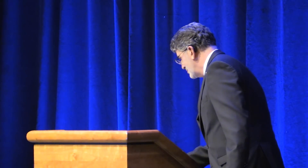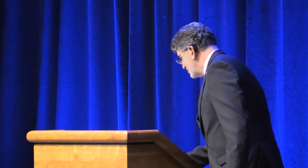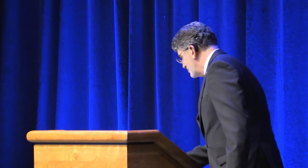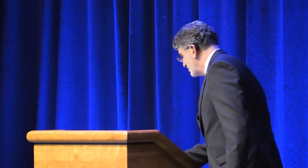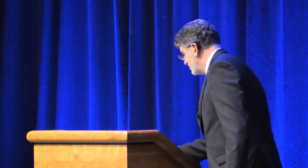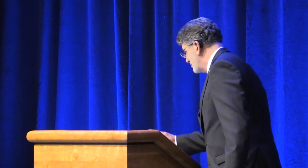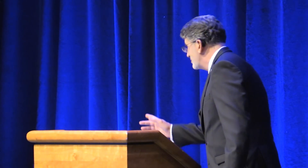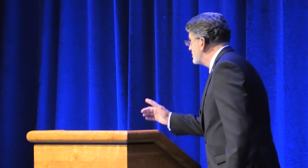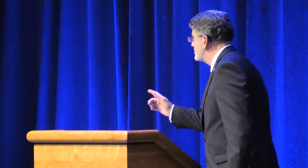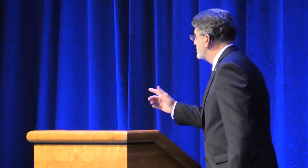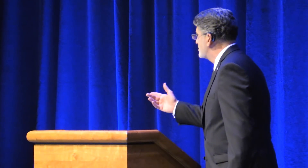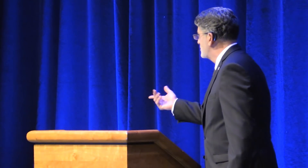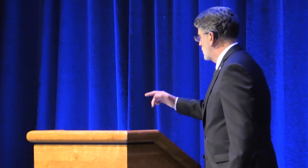You rock, Claude. Thank you.